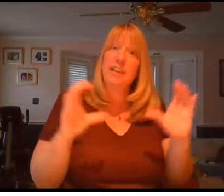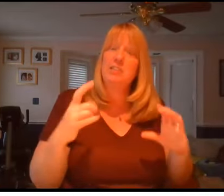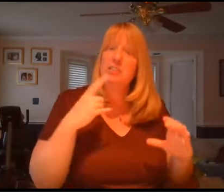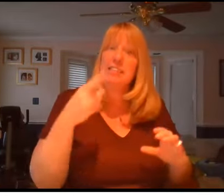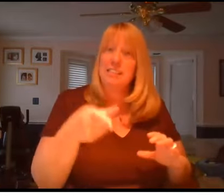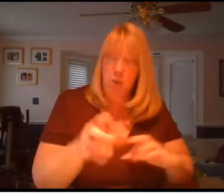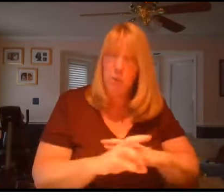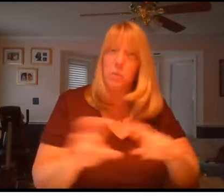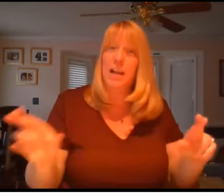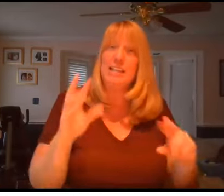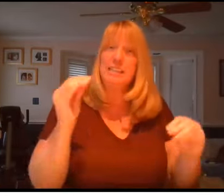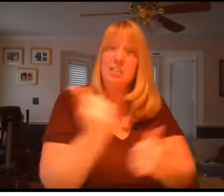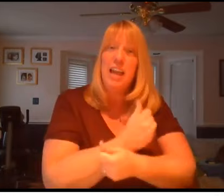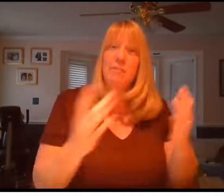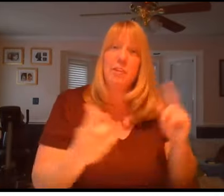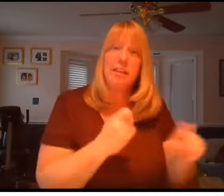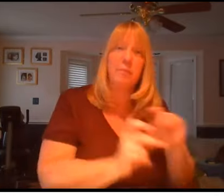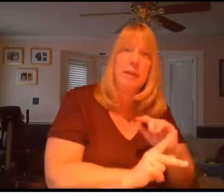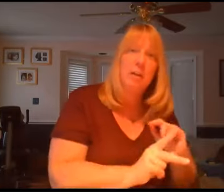teach engineering.